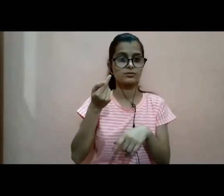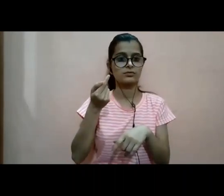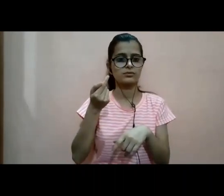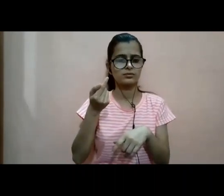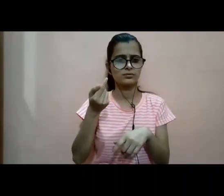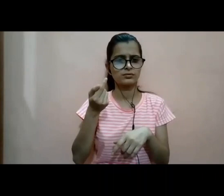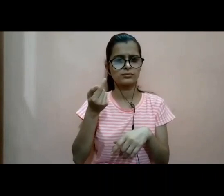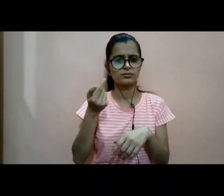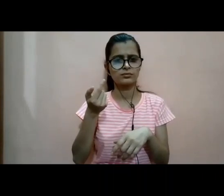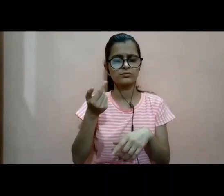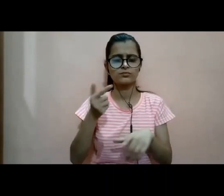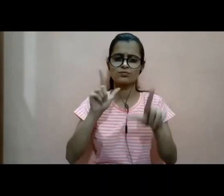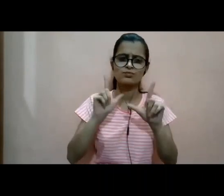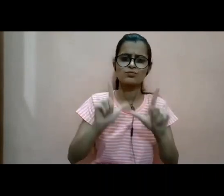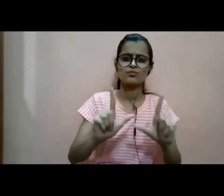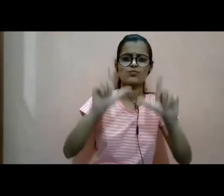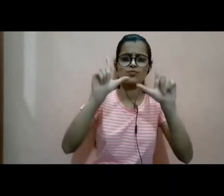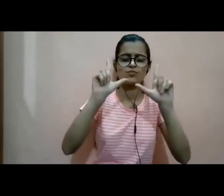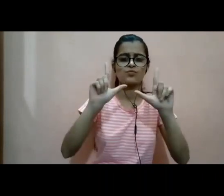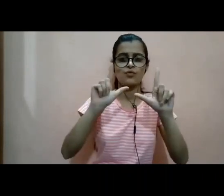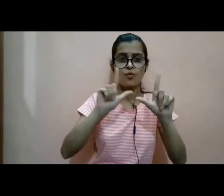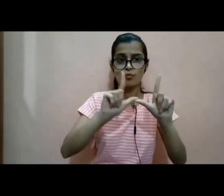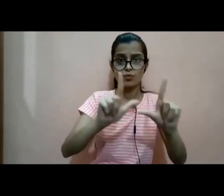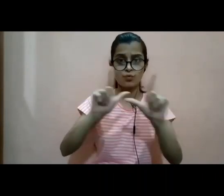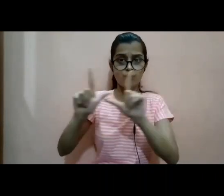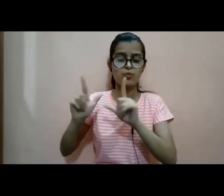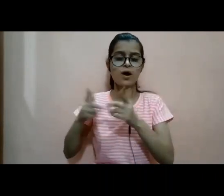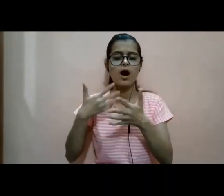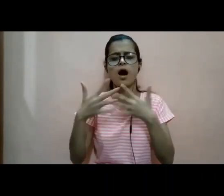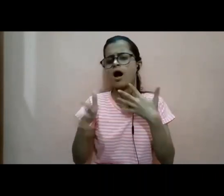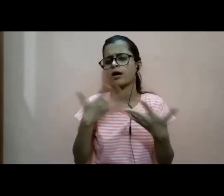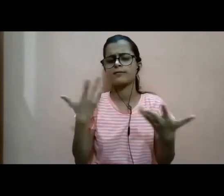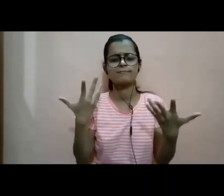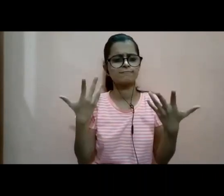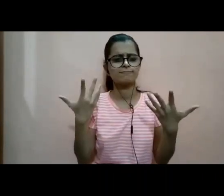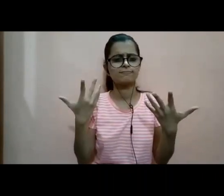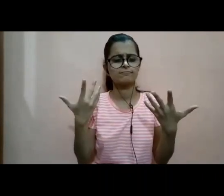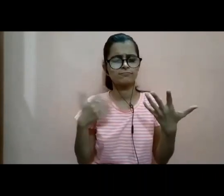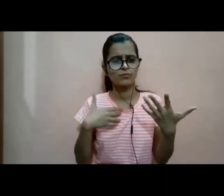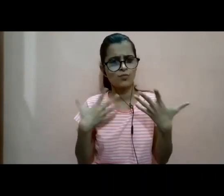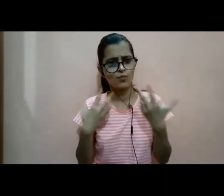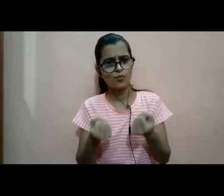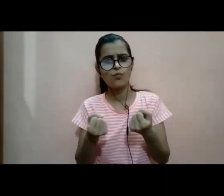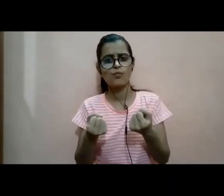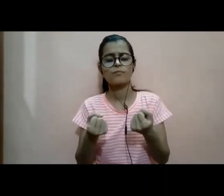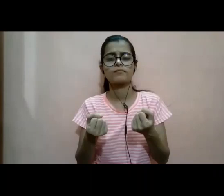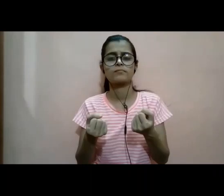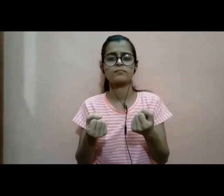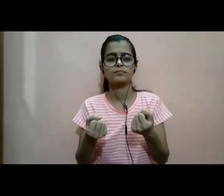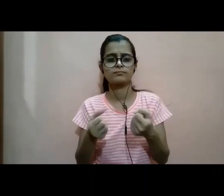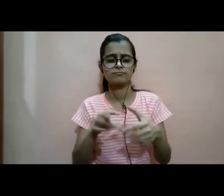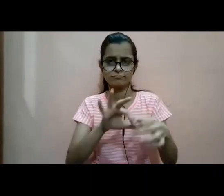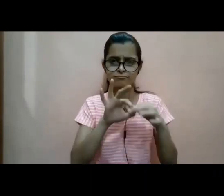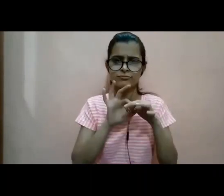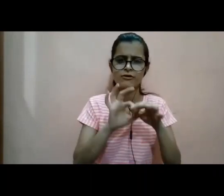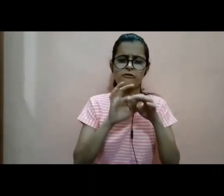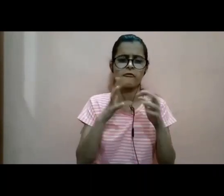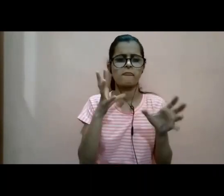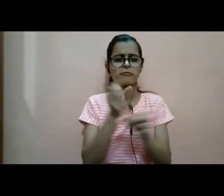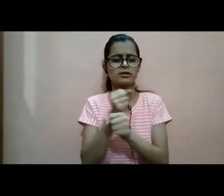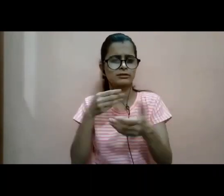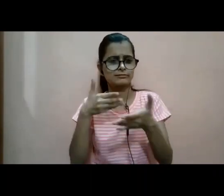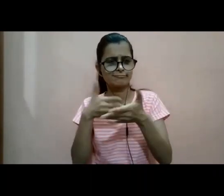plug the gaps of our subjectivity that are missing, and at the same time as